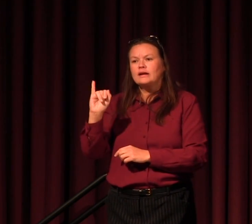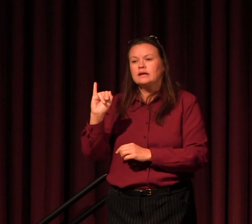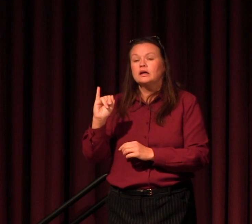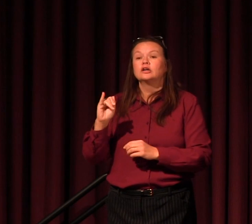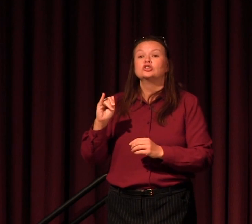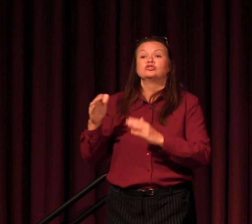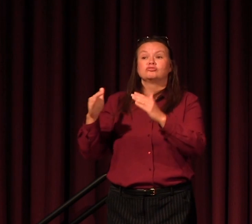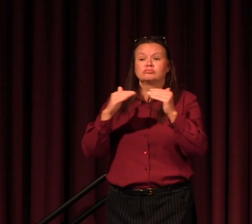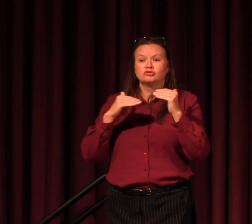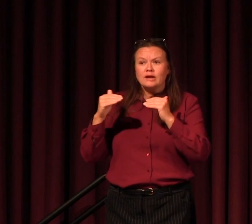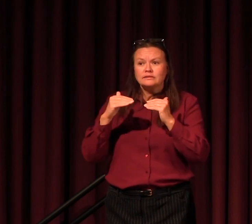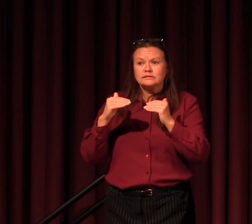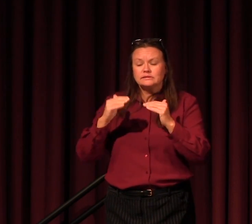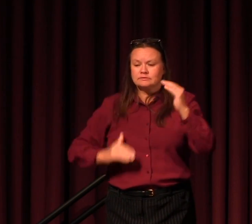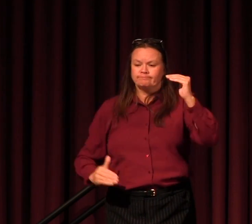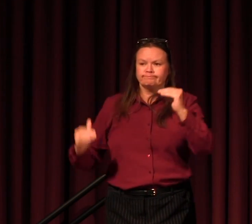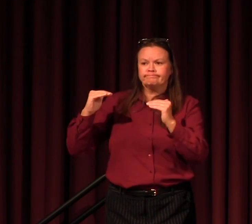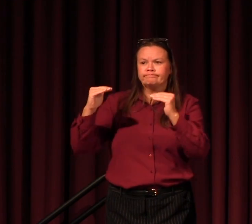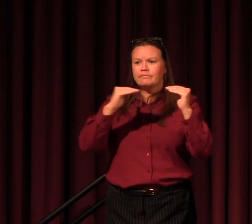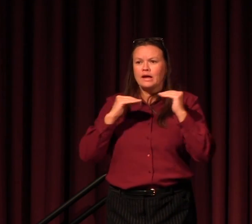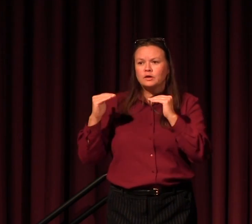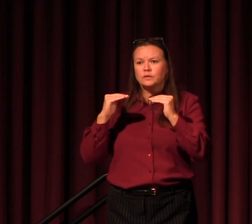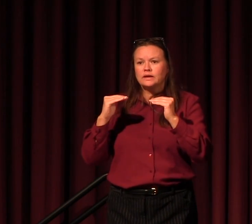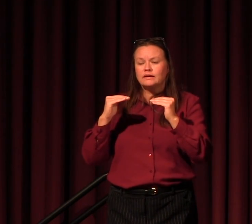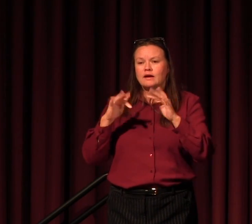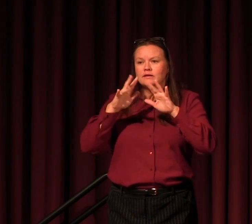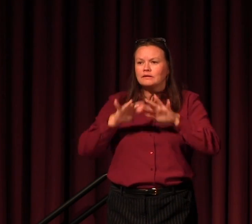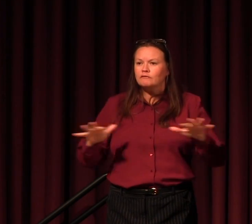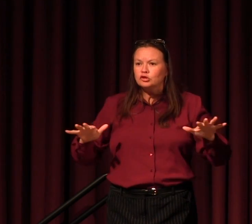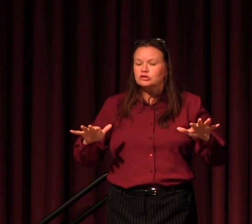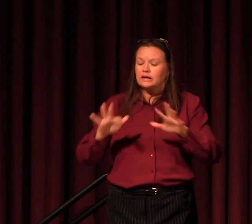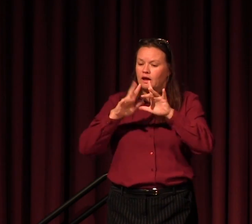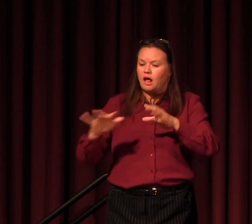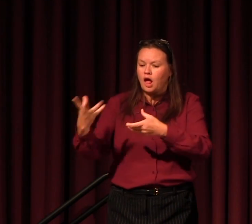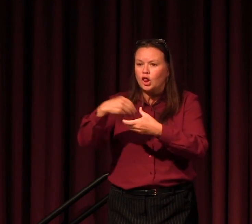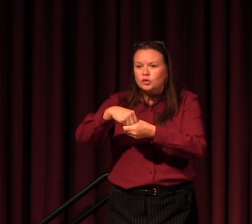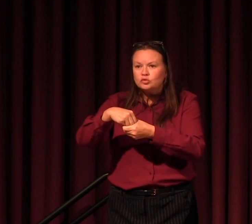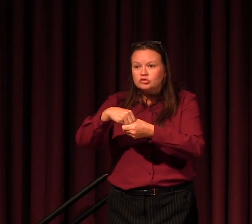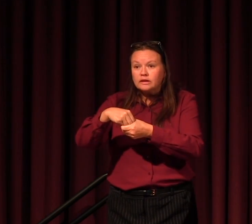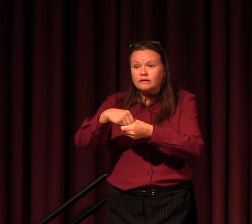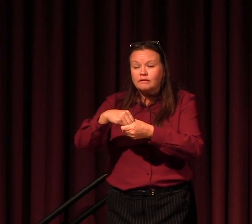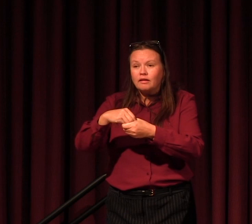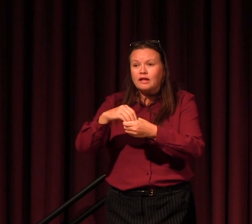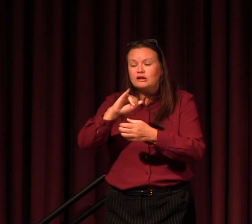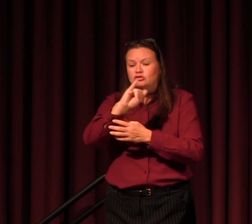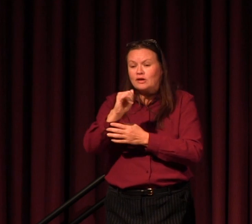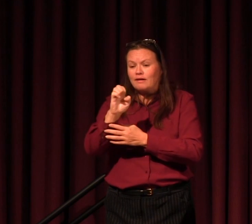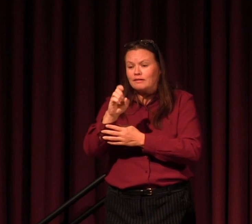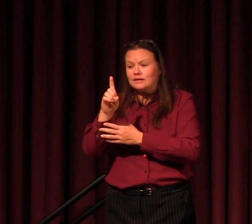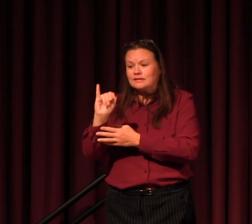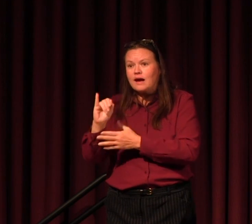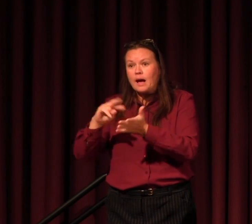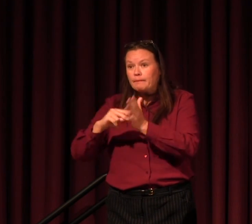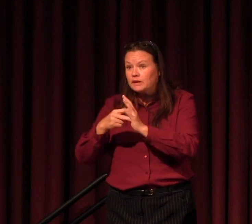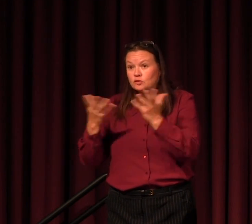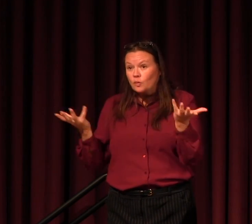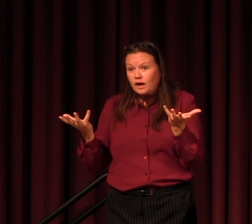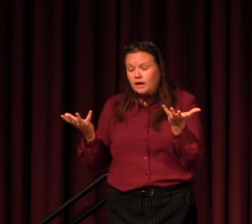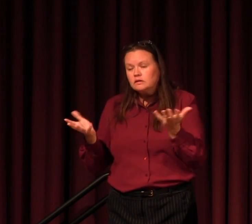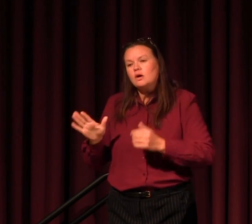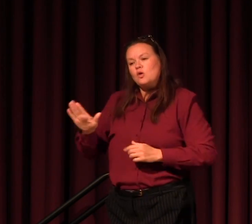equity, diversity, inclusion, it requires expanding your circle of kindness.